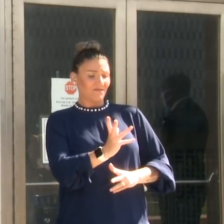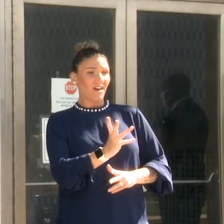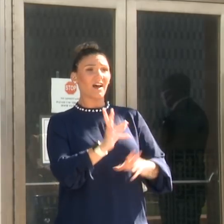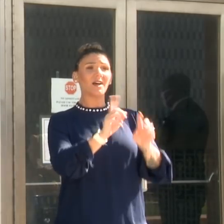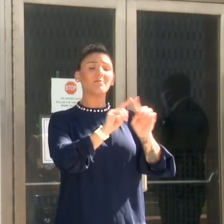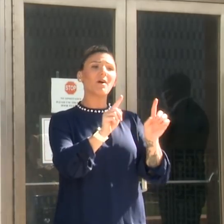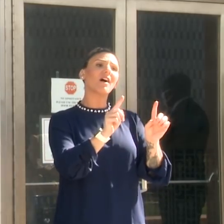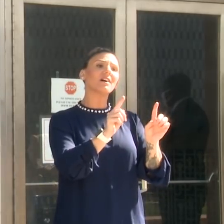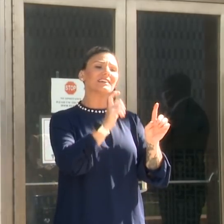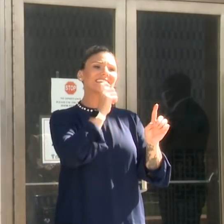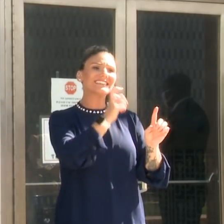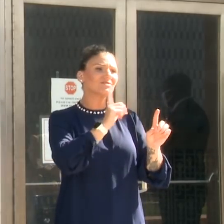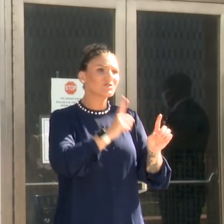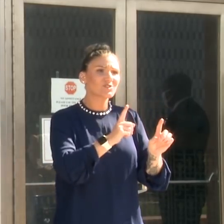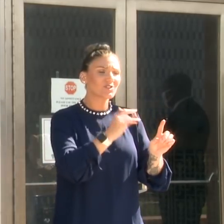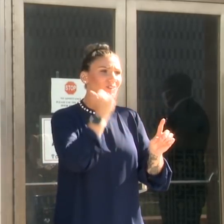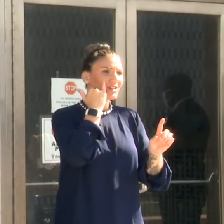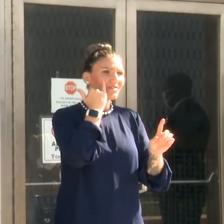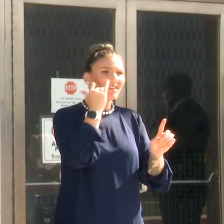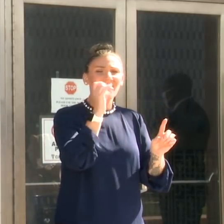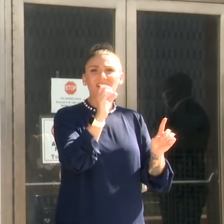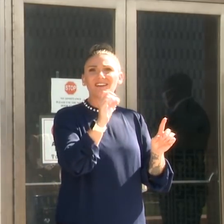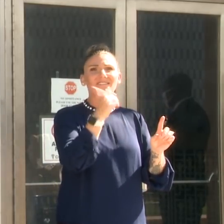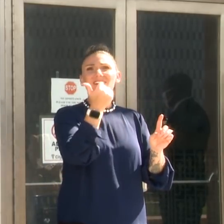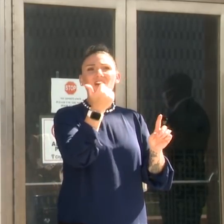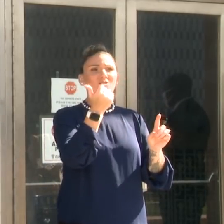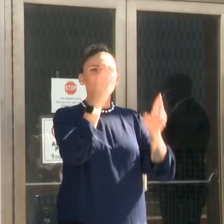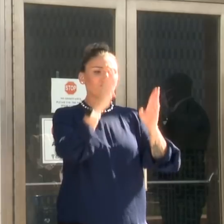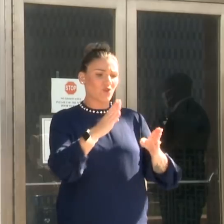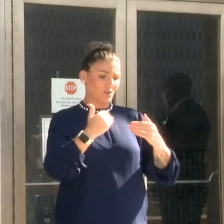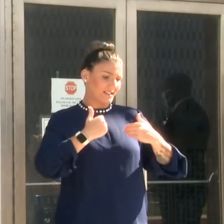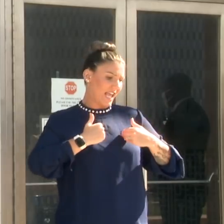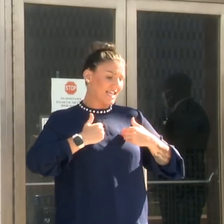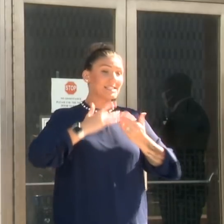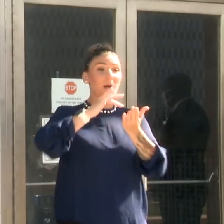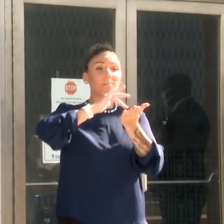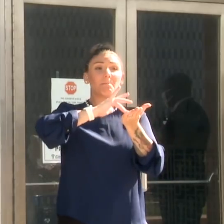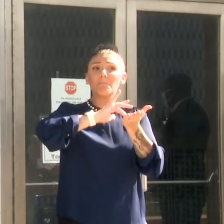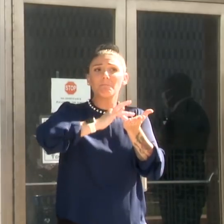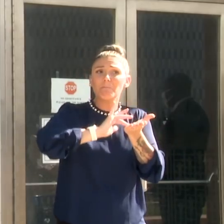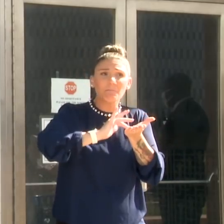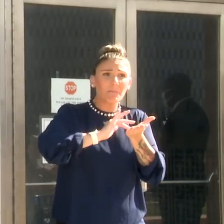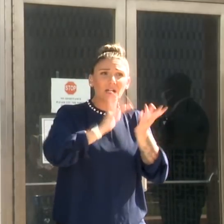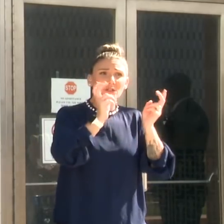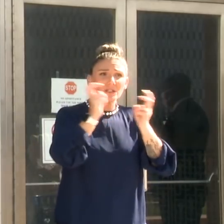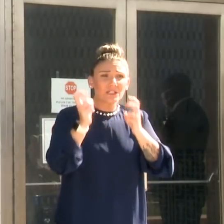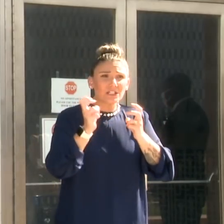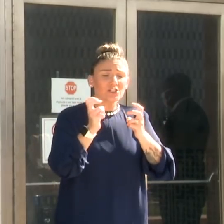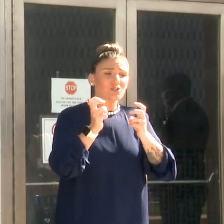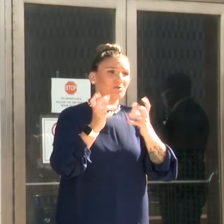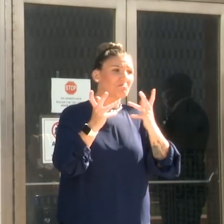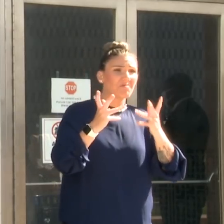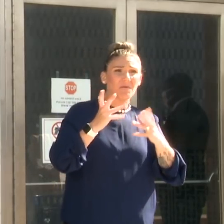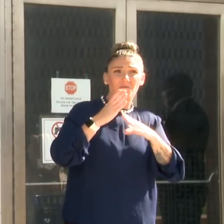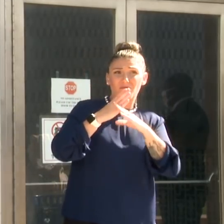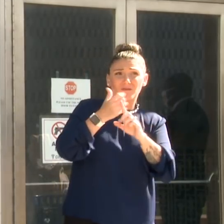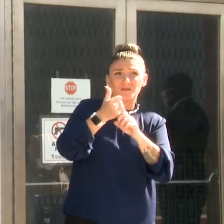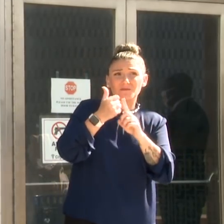sure whether somebody else has some type of a medical condition that prohibits them from wearing a